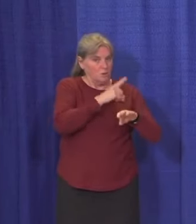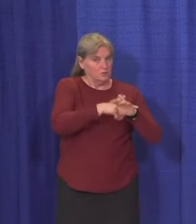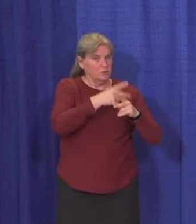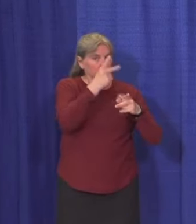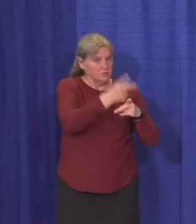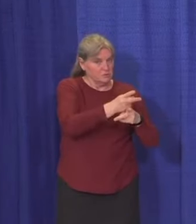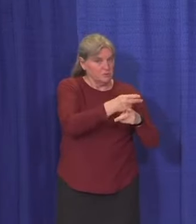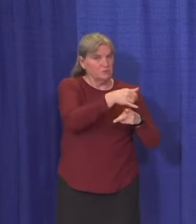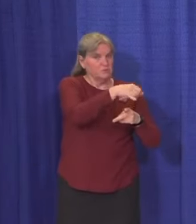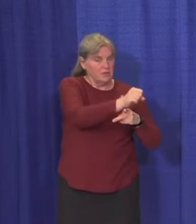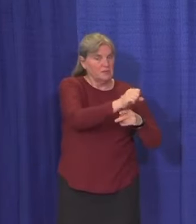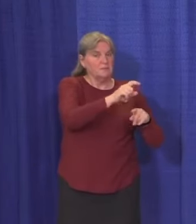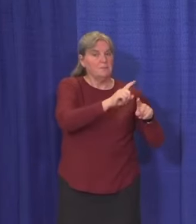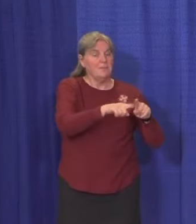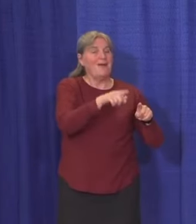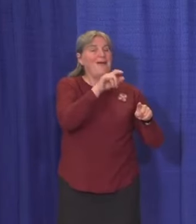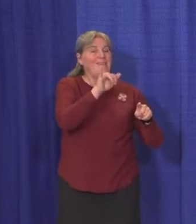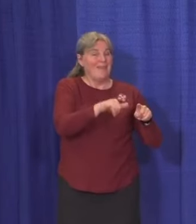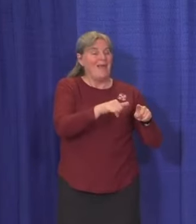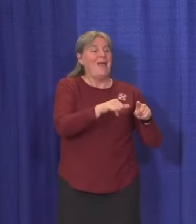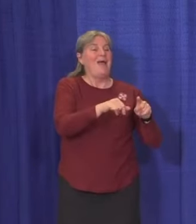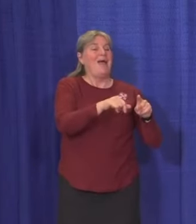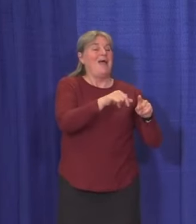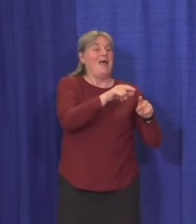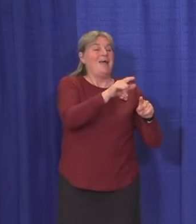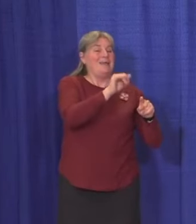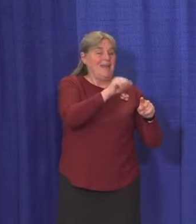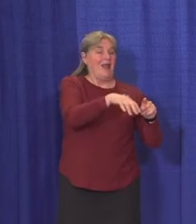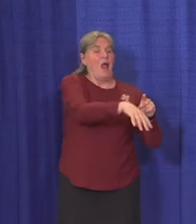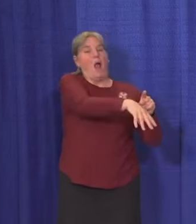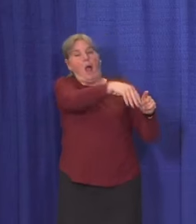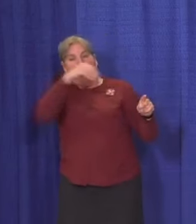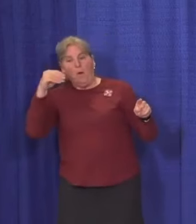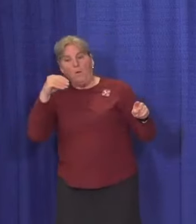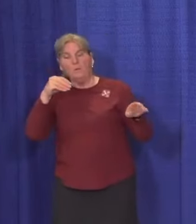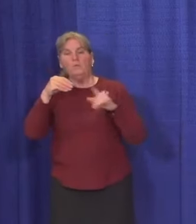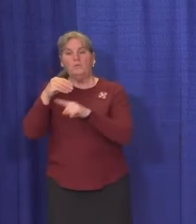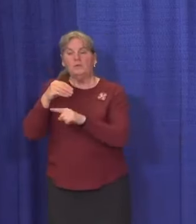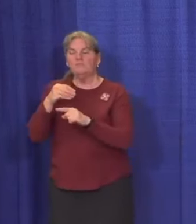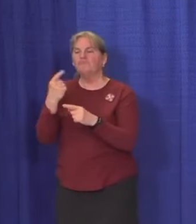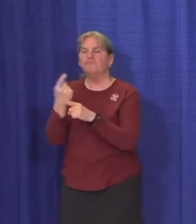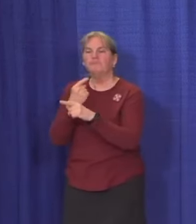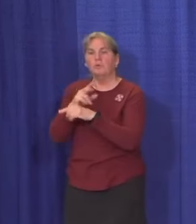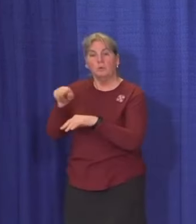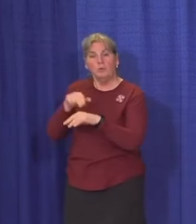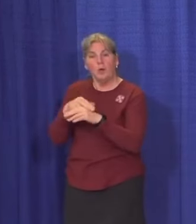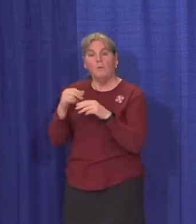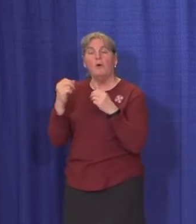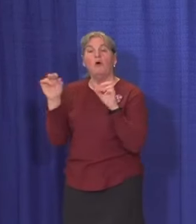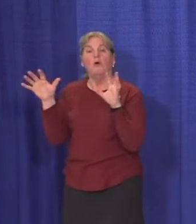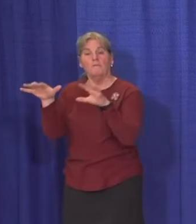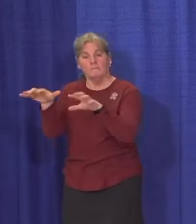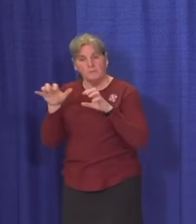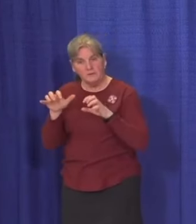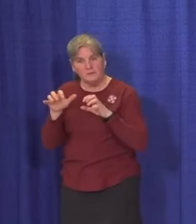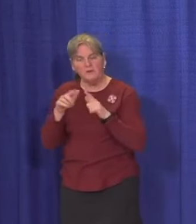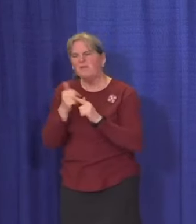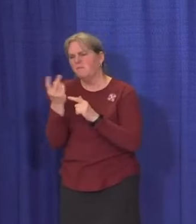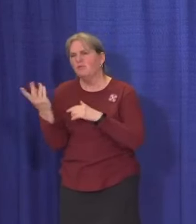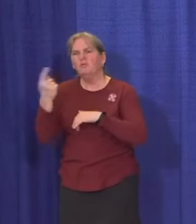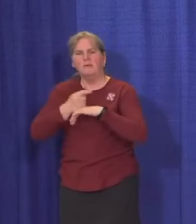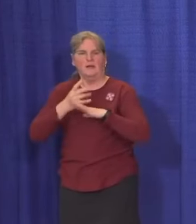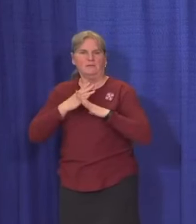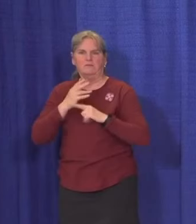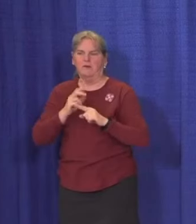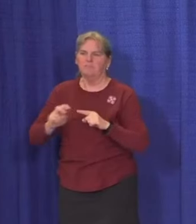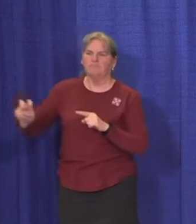can now be released from that minus 70 to normal freezer temperatures long enough to move around over a matter of days.